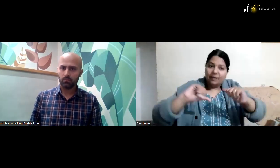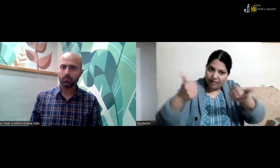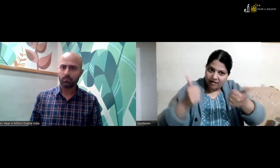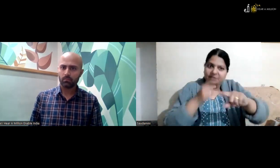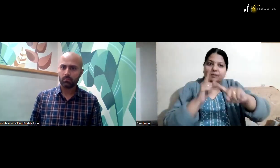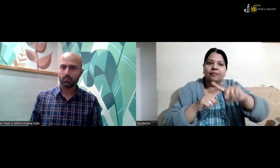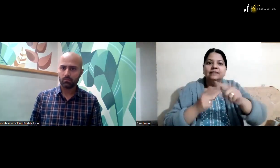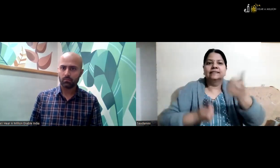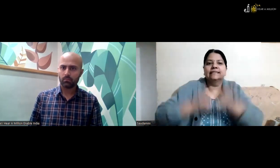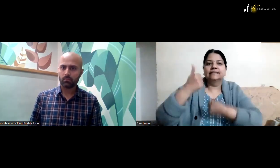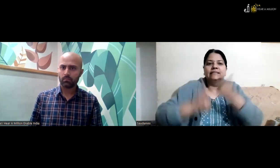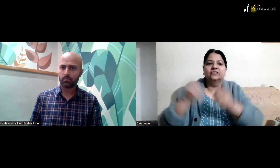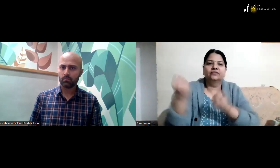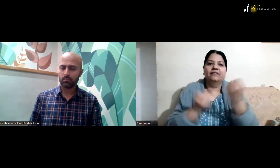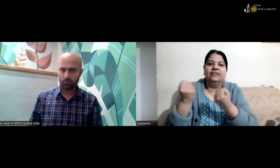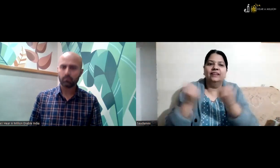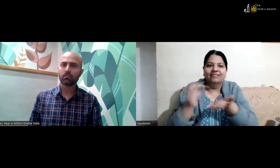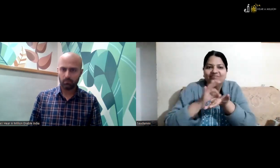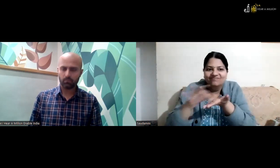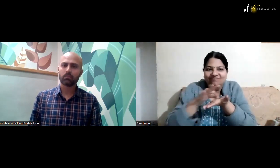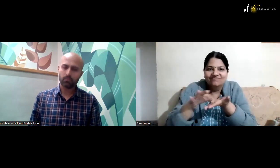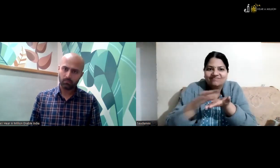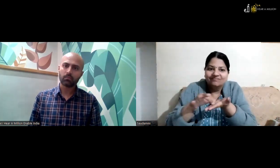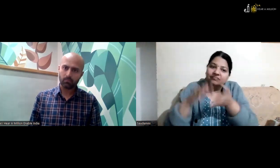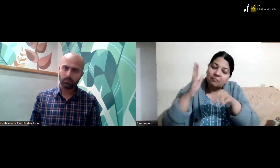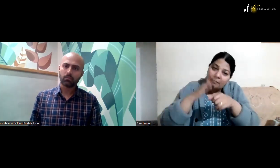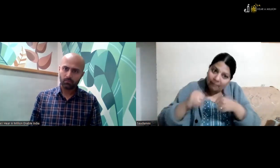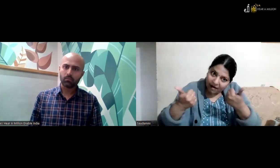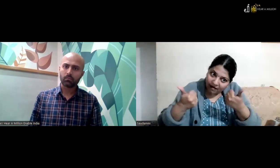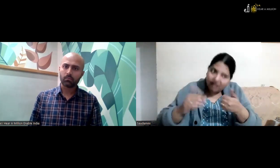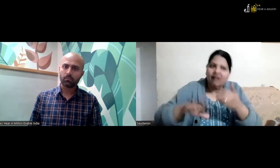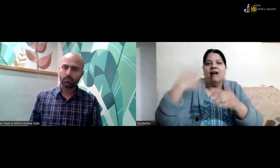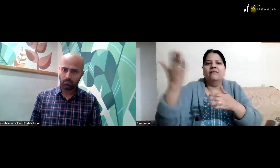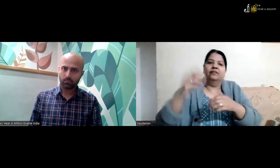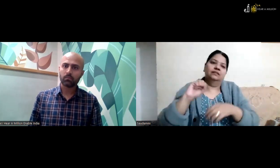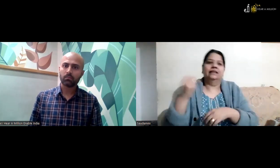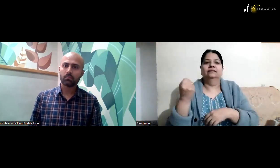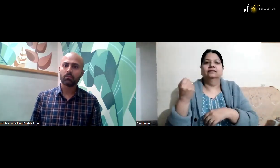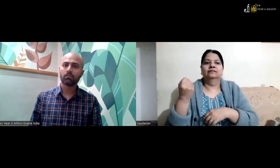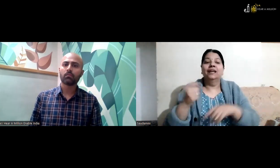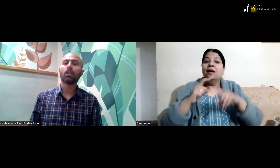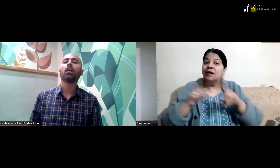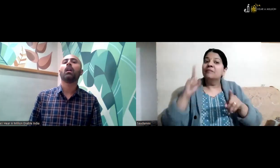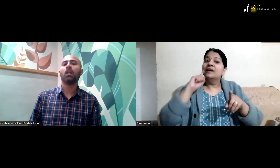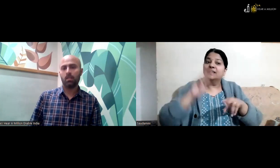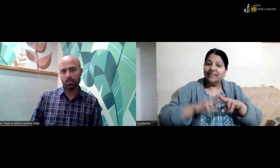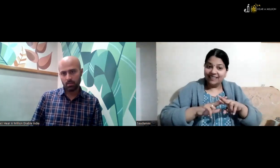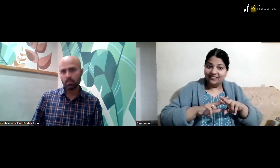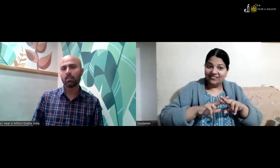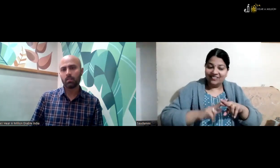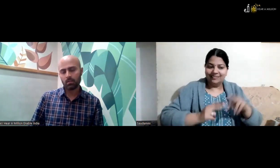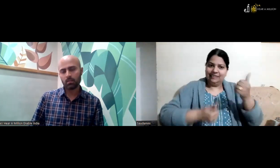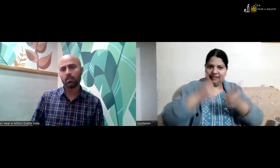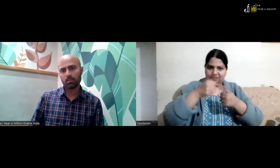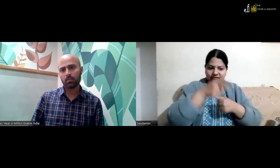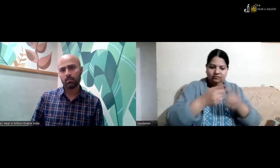checkup. Just go to a doctor for this, and then they will have a check on your mental health or something like that, on